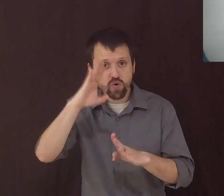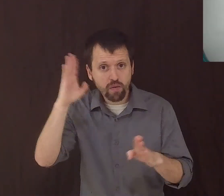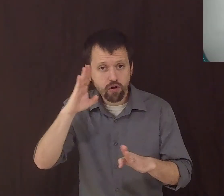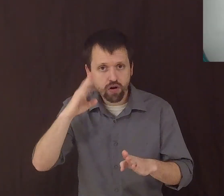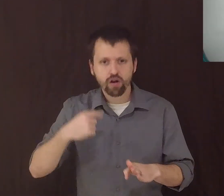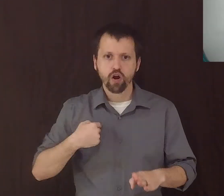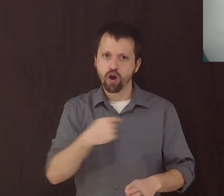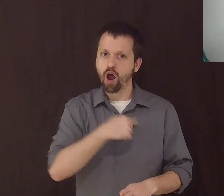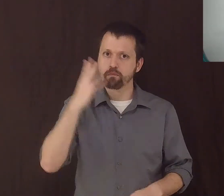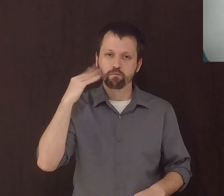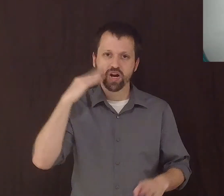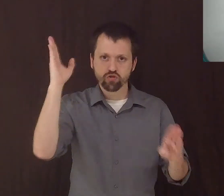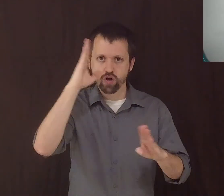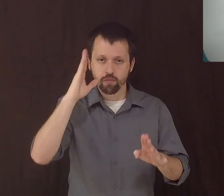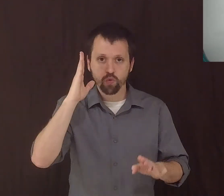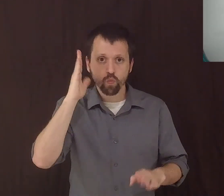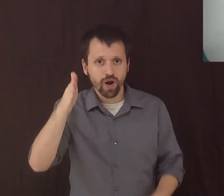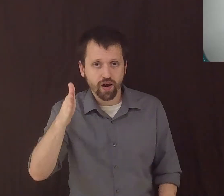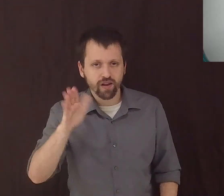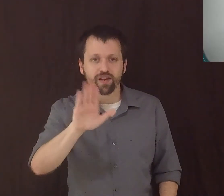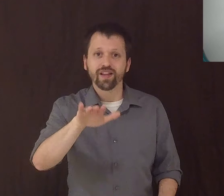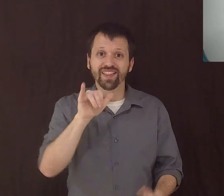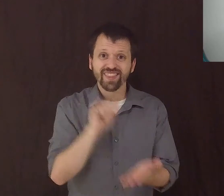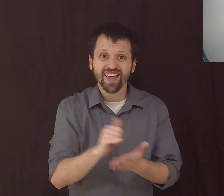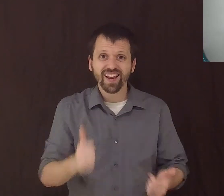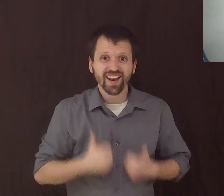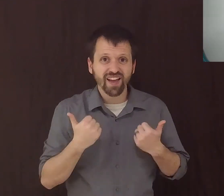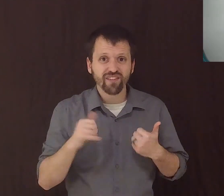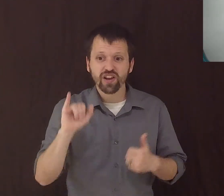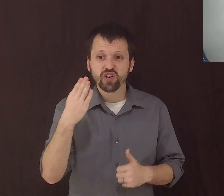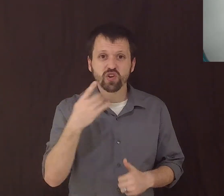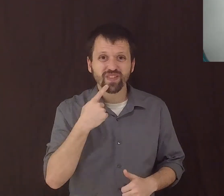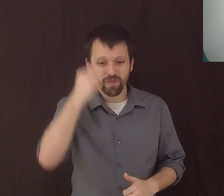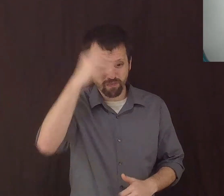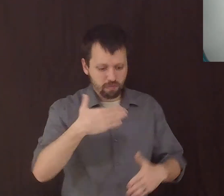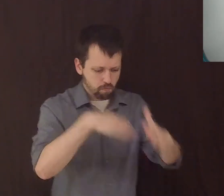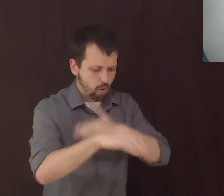will too. That's part of life. Job said that's part of life. You know, man that's born of woman